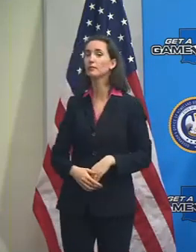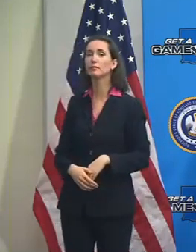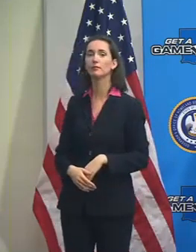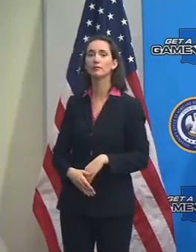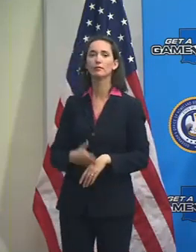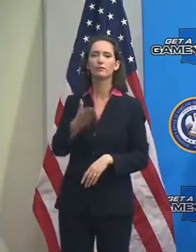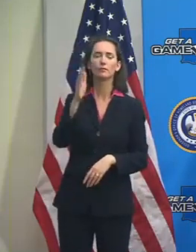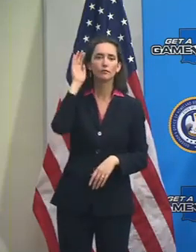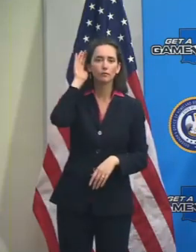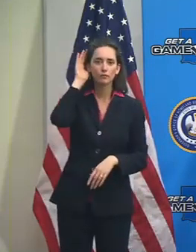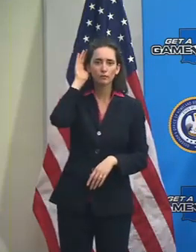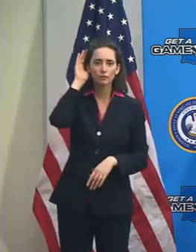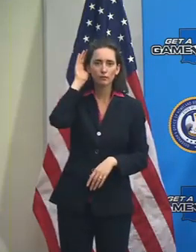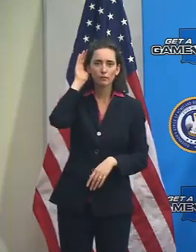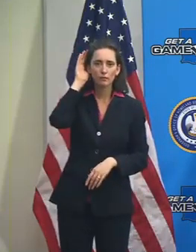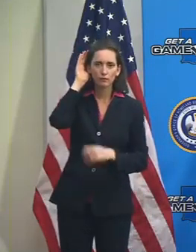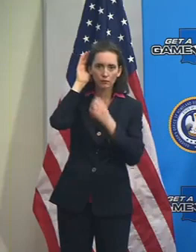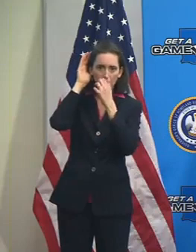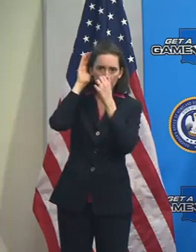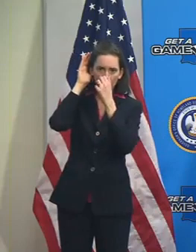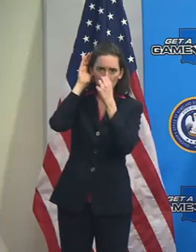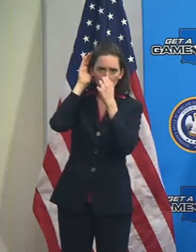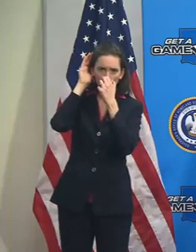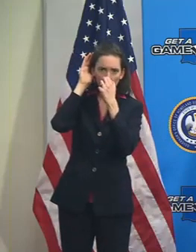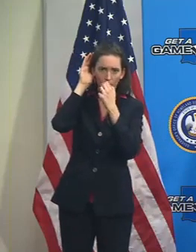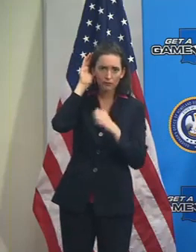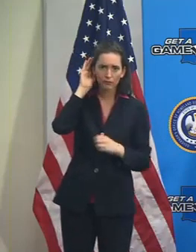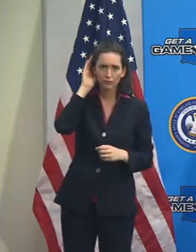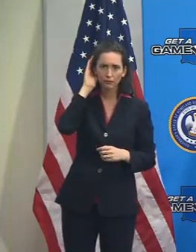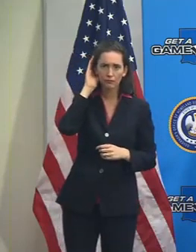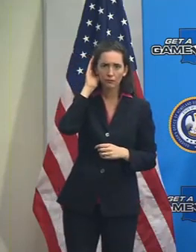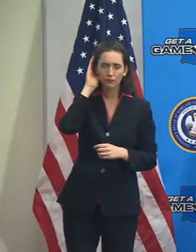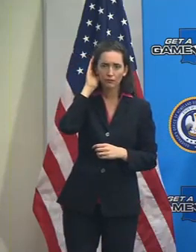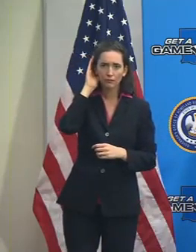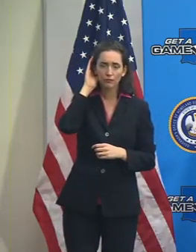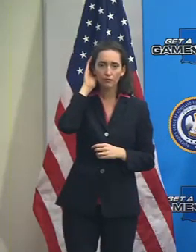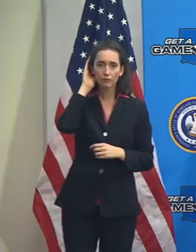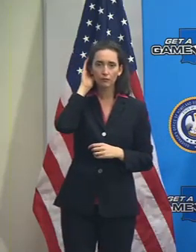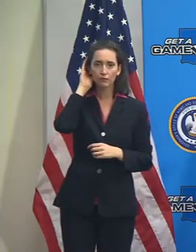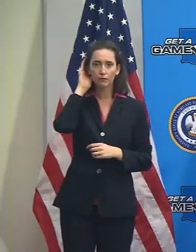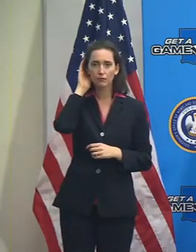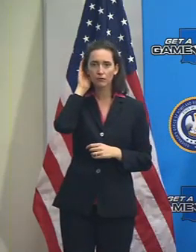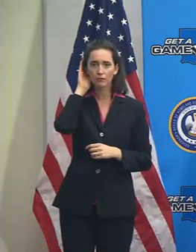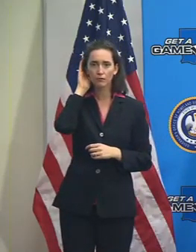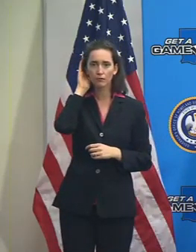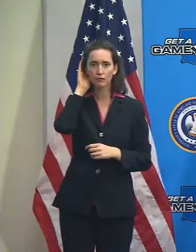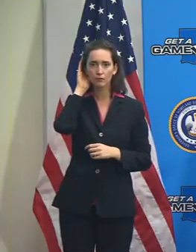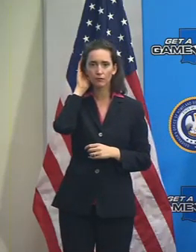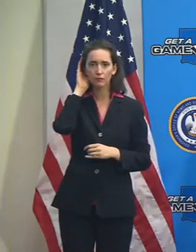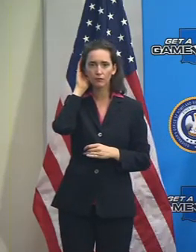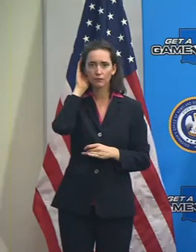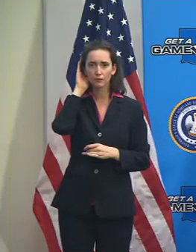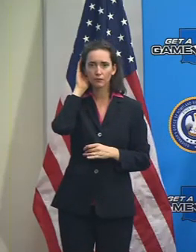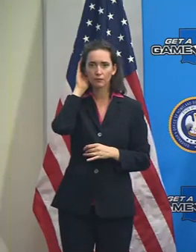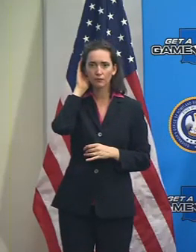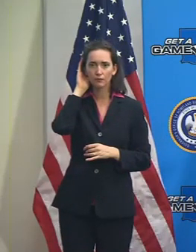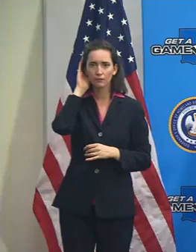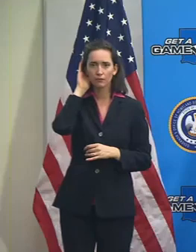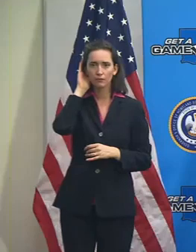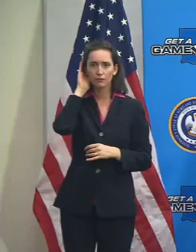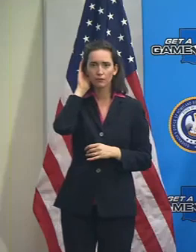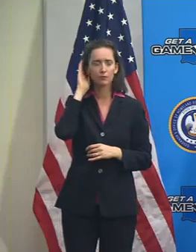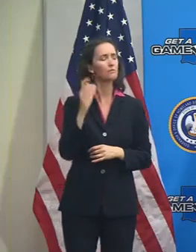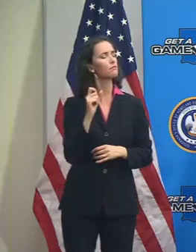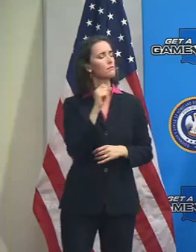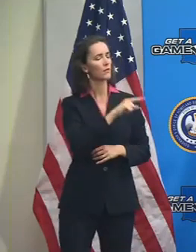Wes Muller with the Louisiana Illuminator. Can you tell how long is it expected to linger after